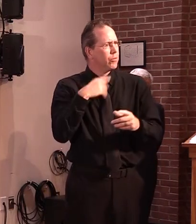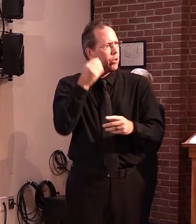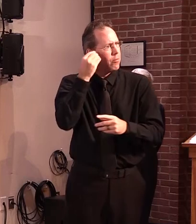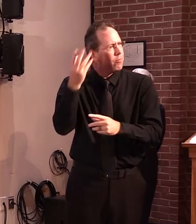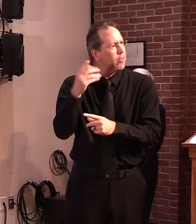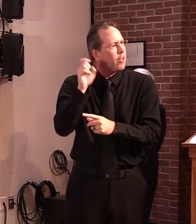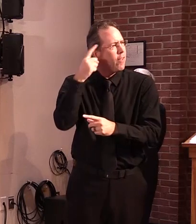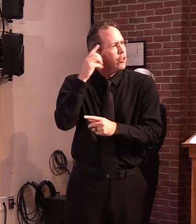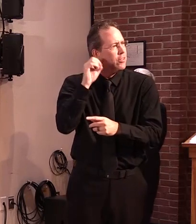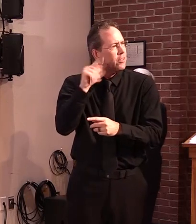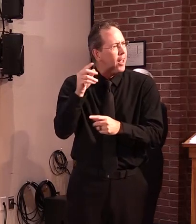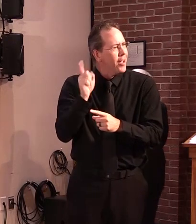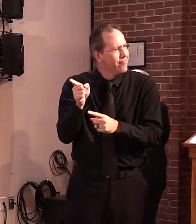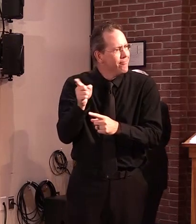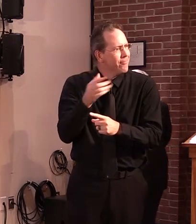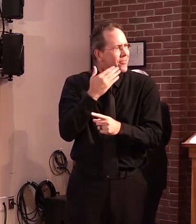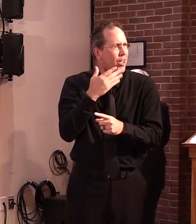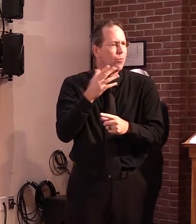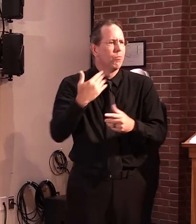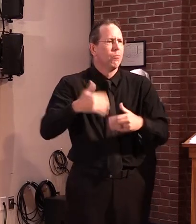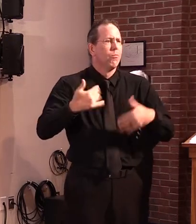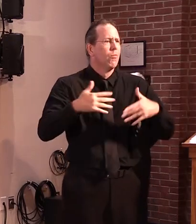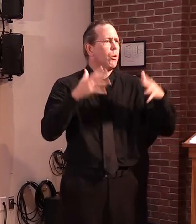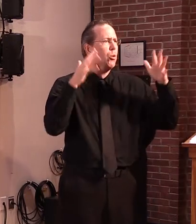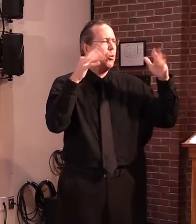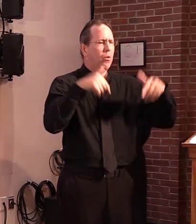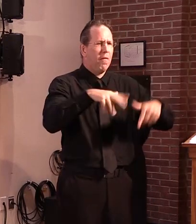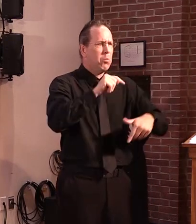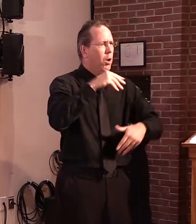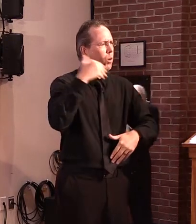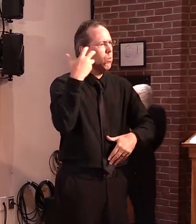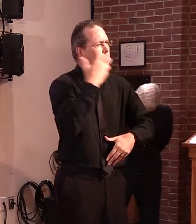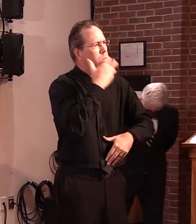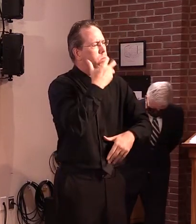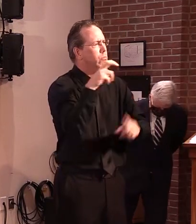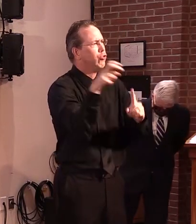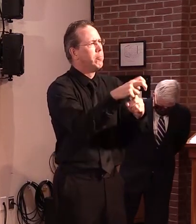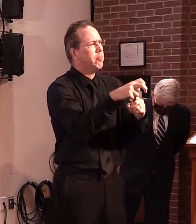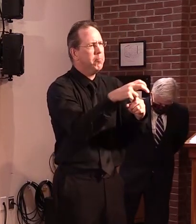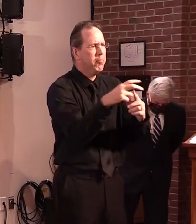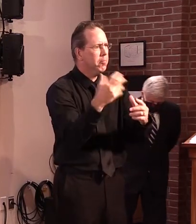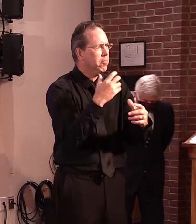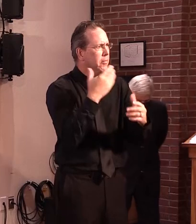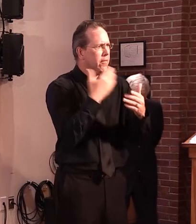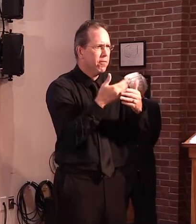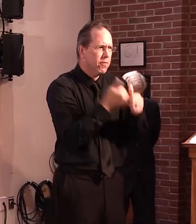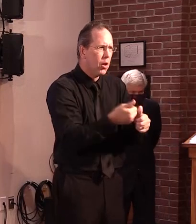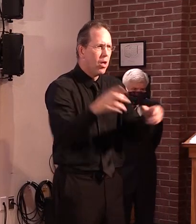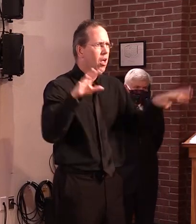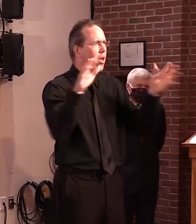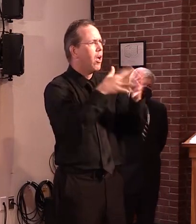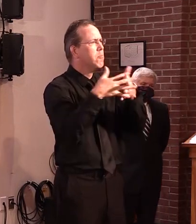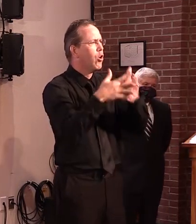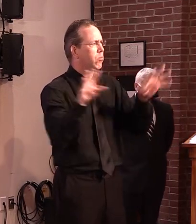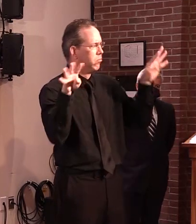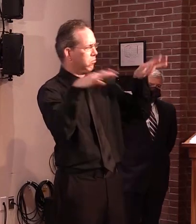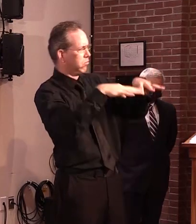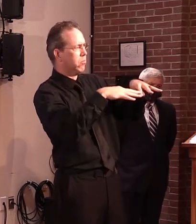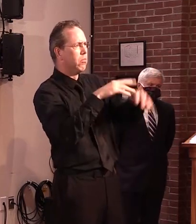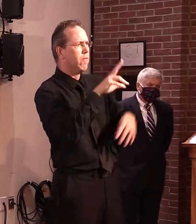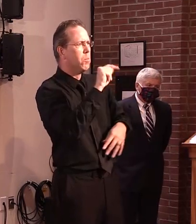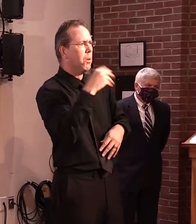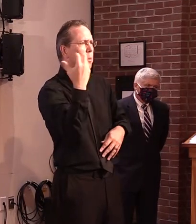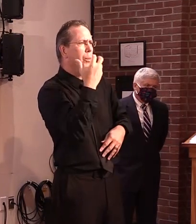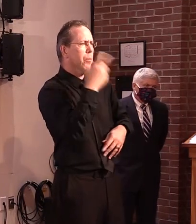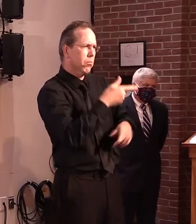ago that this should be the model for the country of how you've done it, notwithstanding that you're a small state,